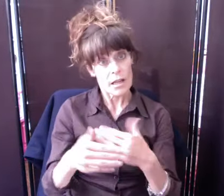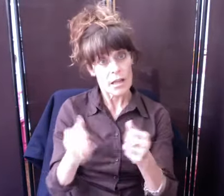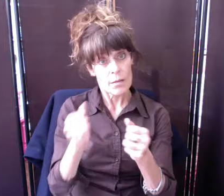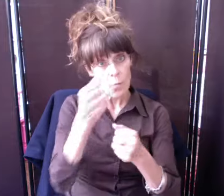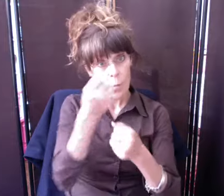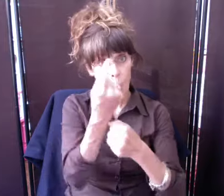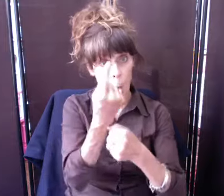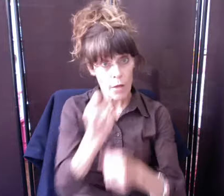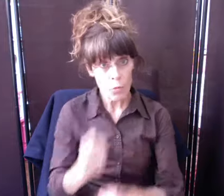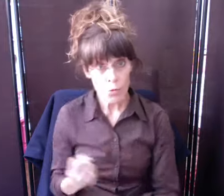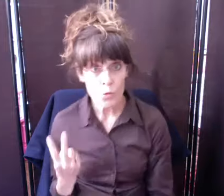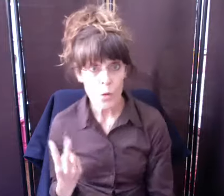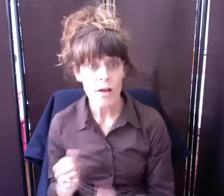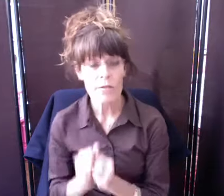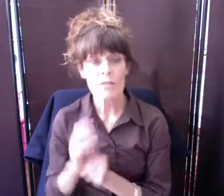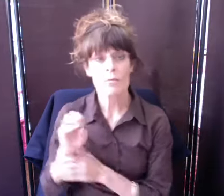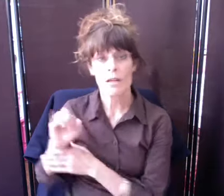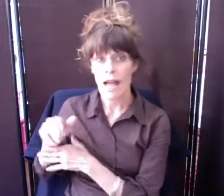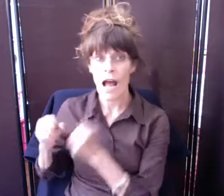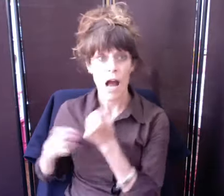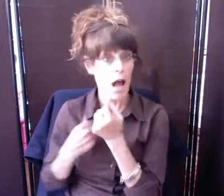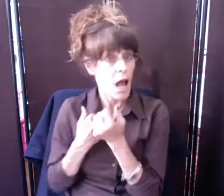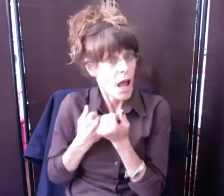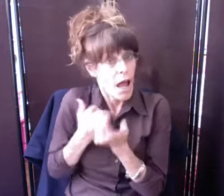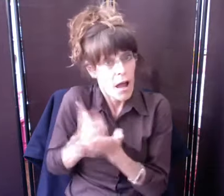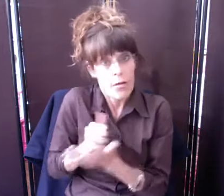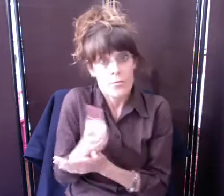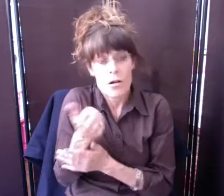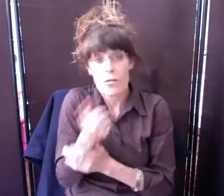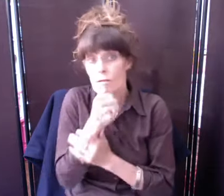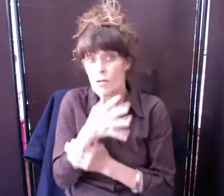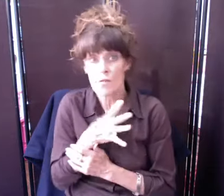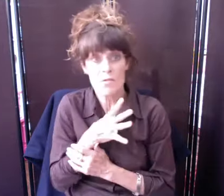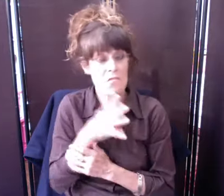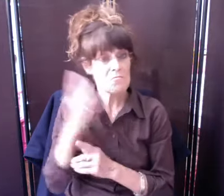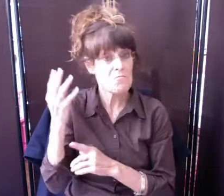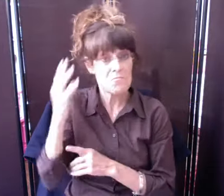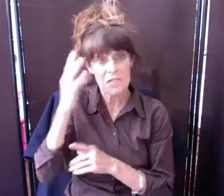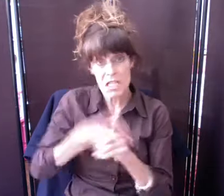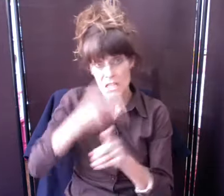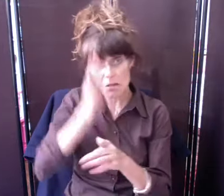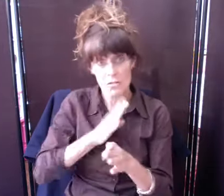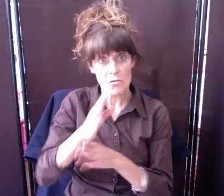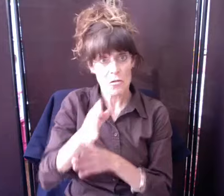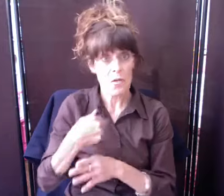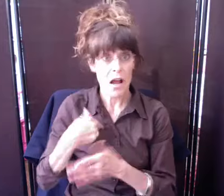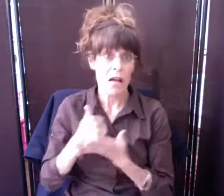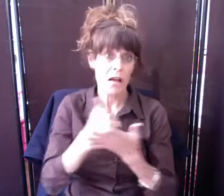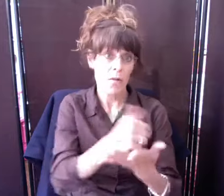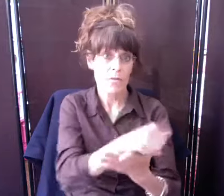in sponsoring right away. I was 6 months sober when I started sponsoring, and Mary was of the feeling of, you know, as long as you're